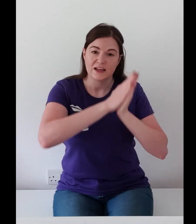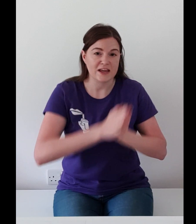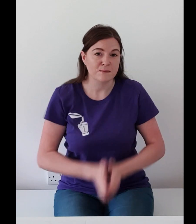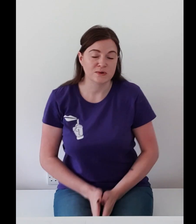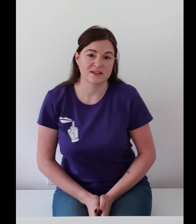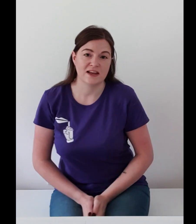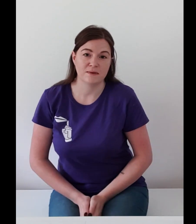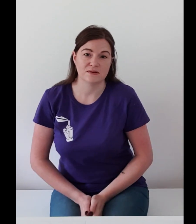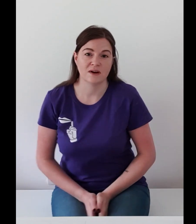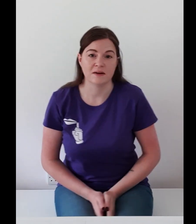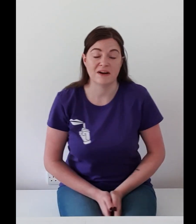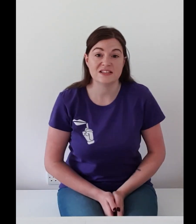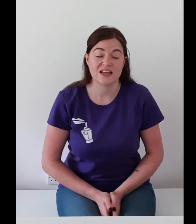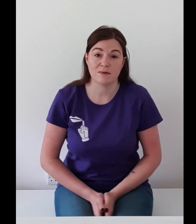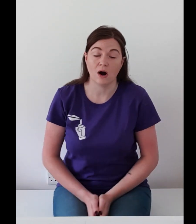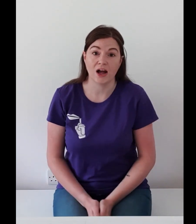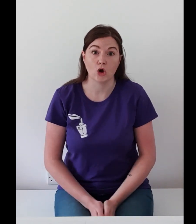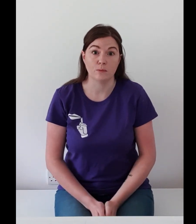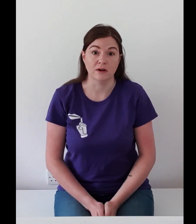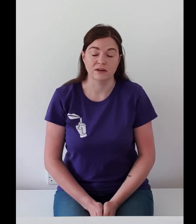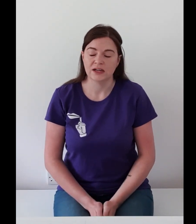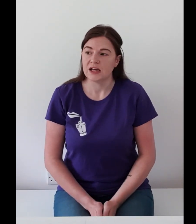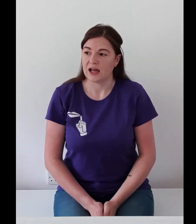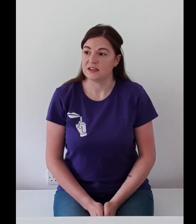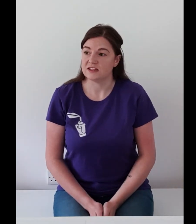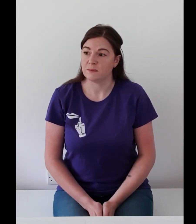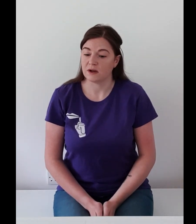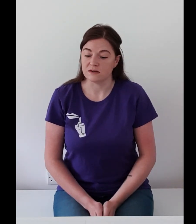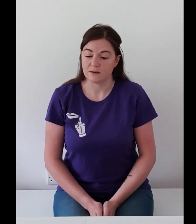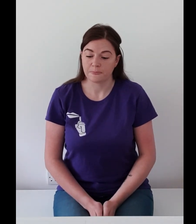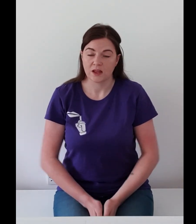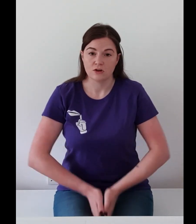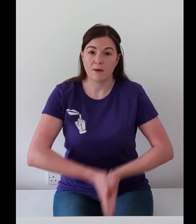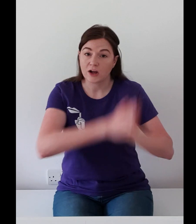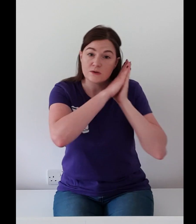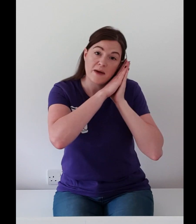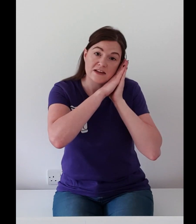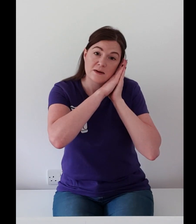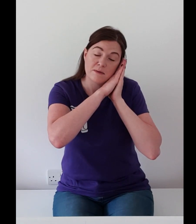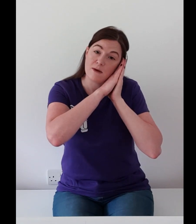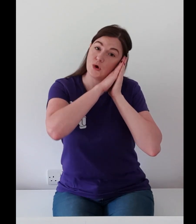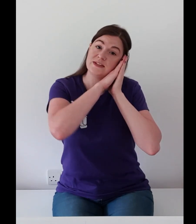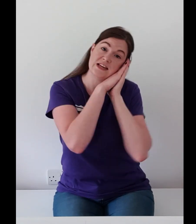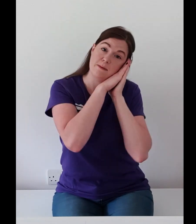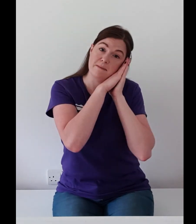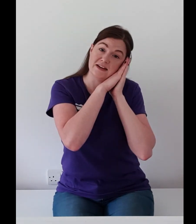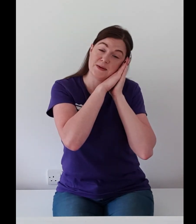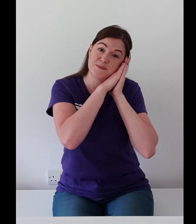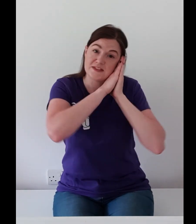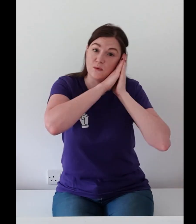Key importance there when you're signing bed is to keep your eye open. And this is because you might go to bed, but you might not go to sleep in bed. So always